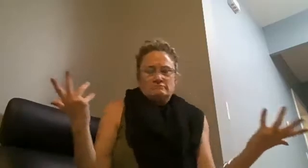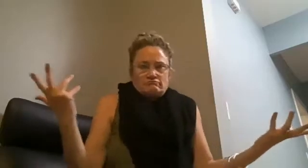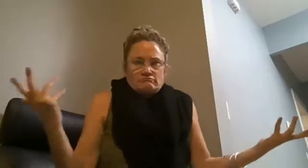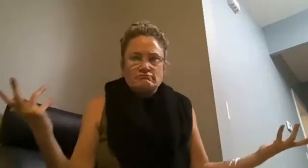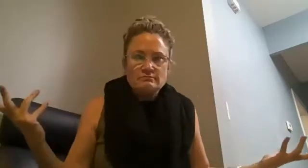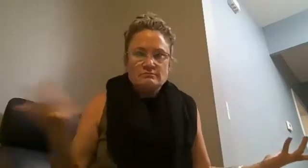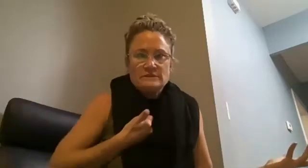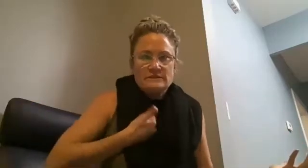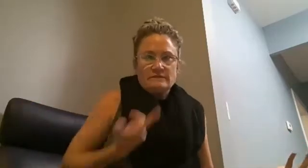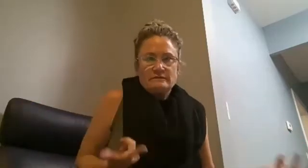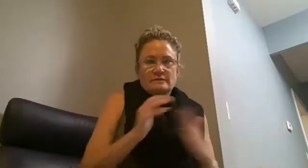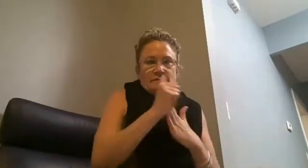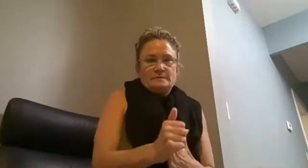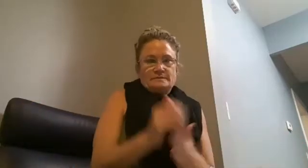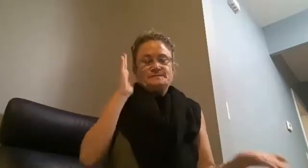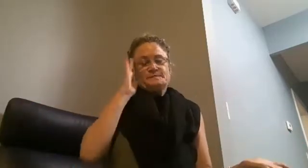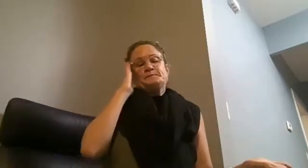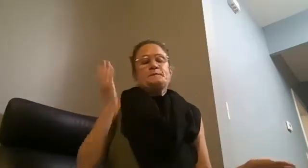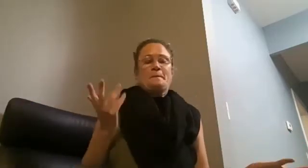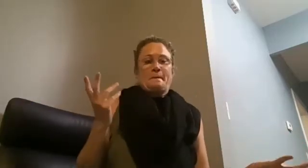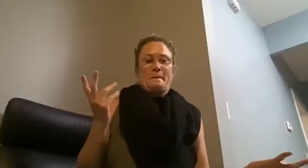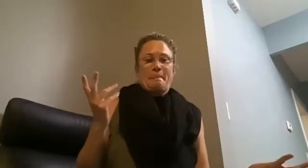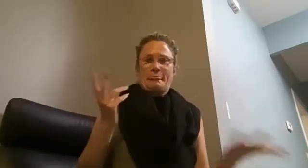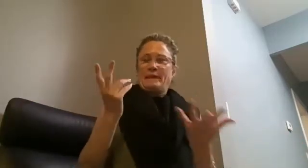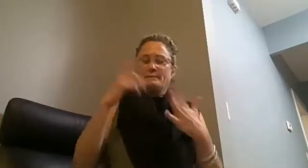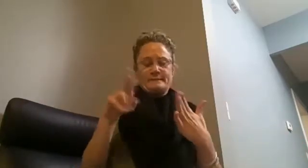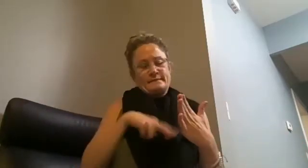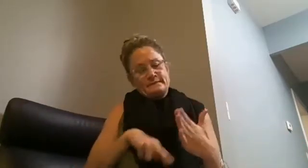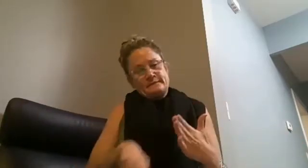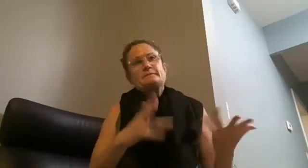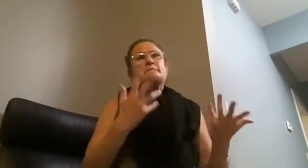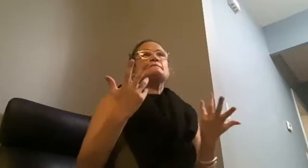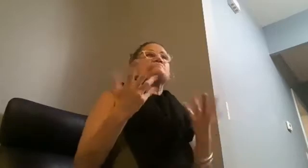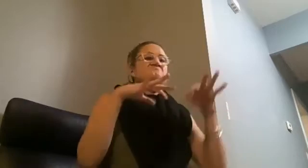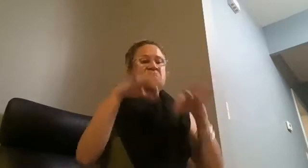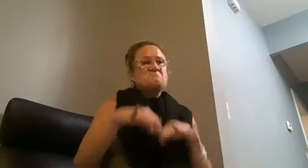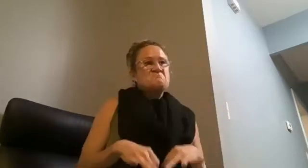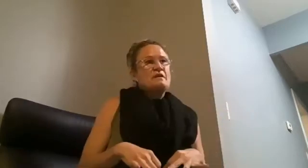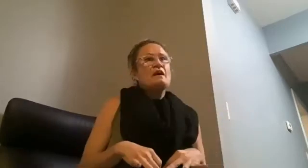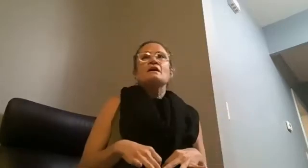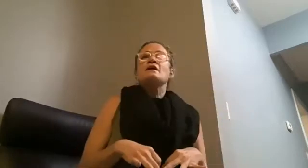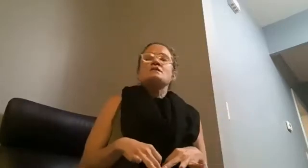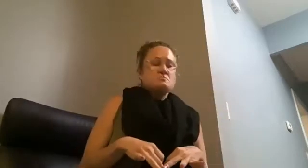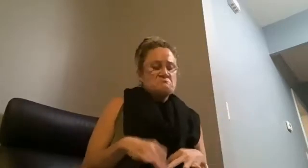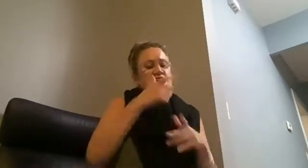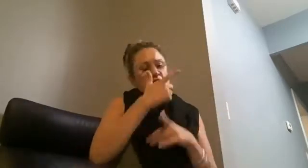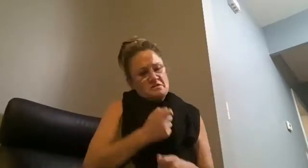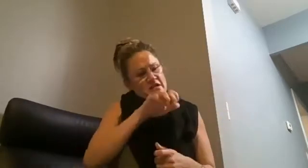to guide me along. And I was trying to do all this research to better trying to describe this thing. And I got super interested in the AA history at that time because of